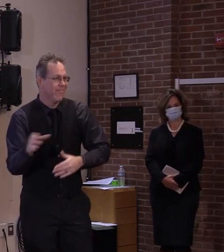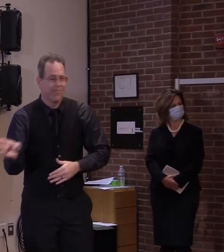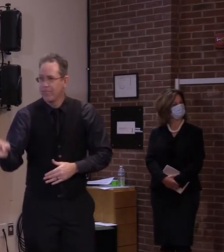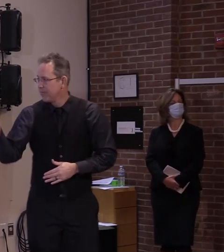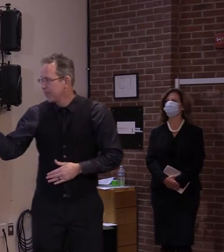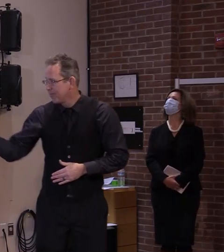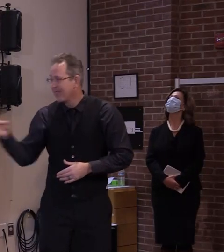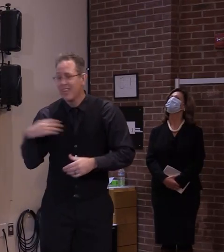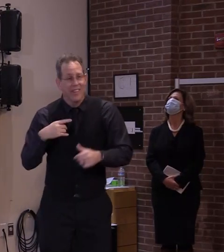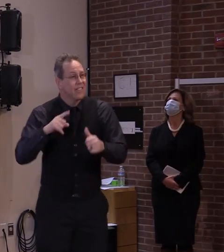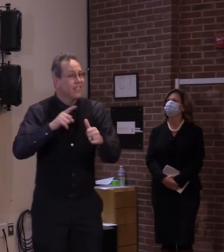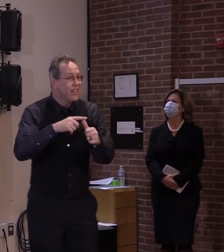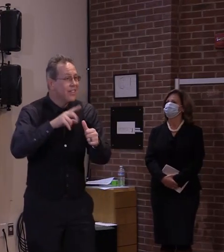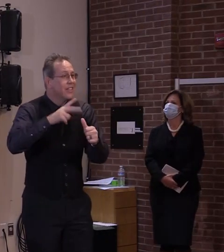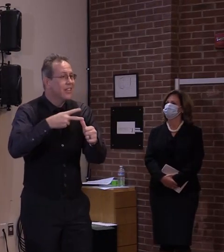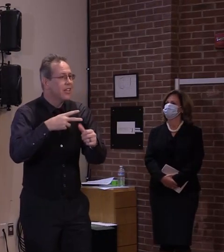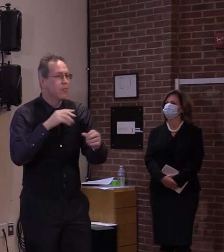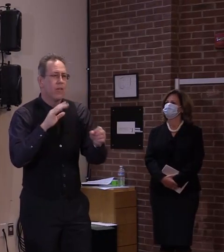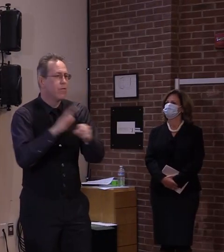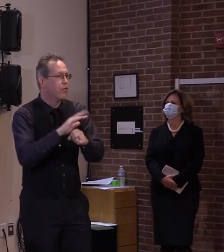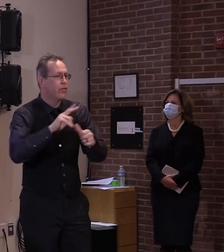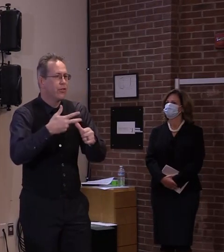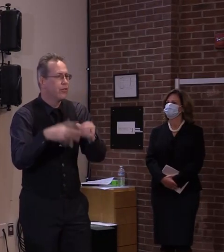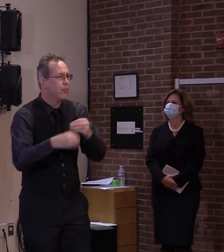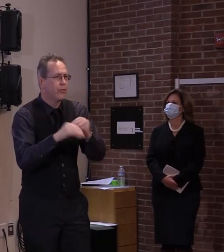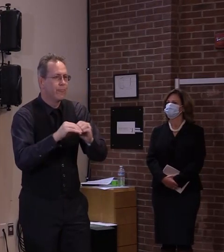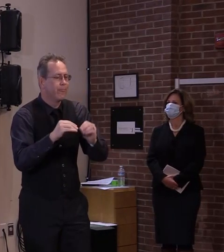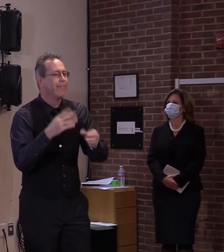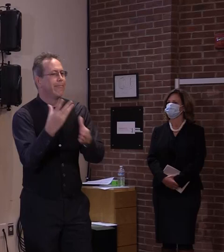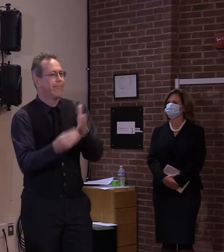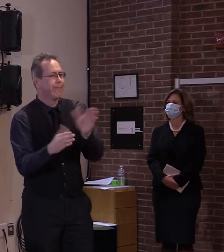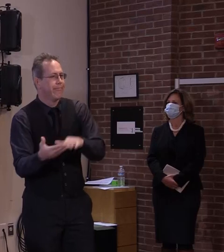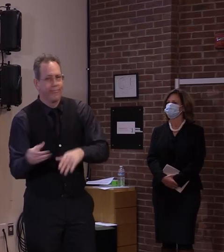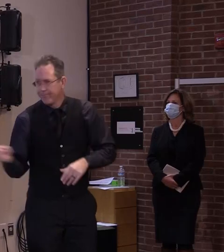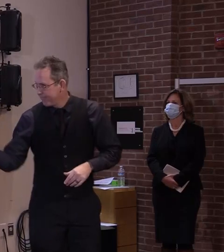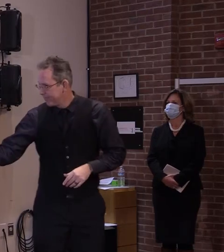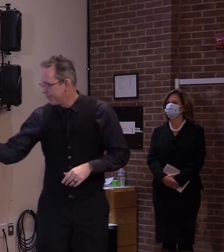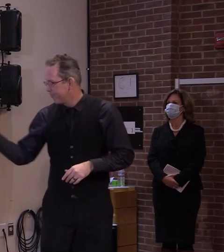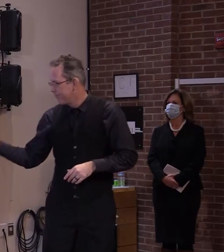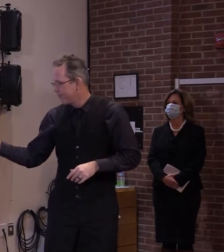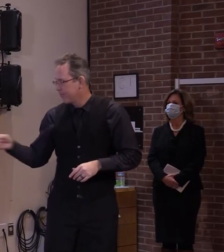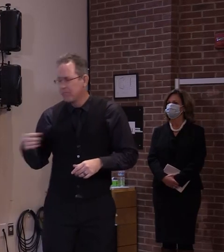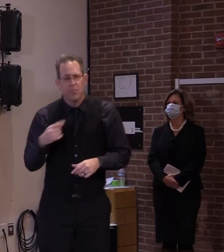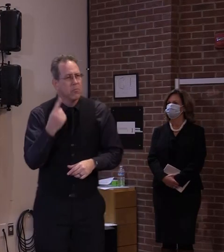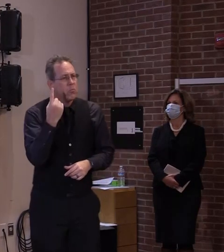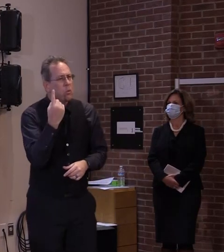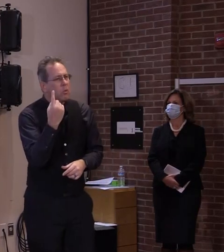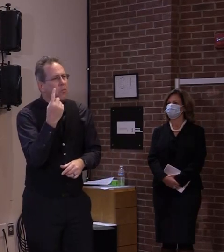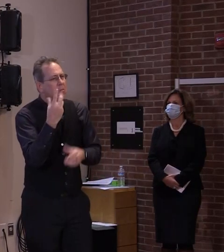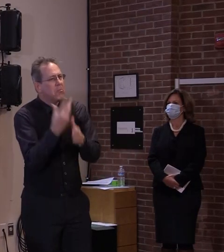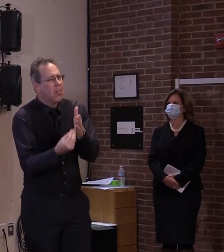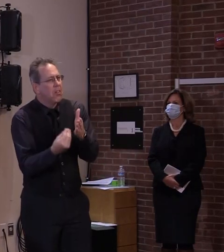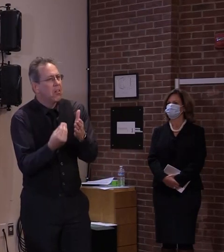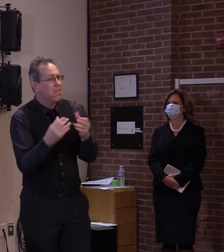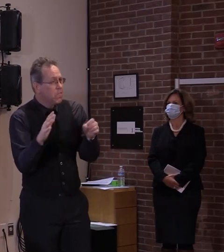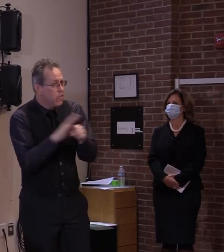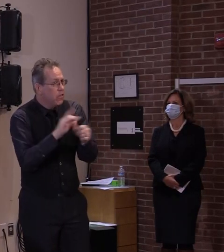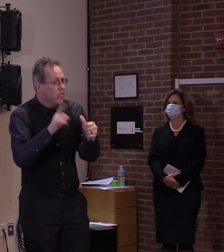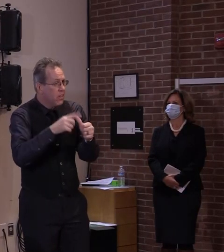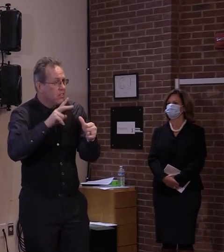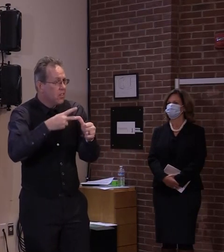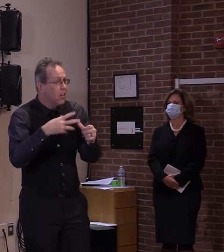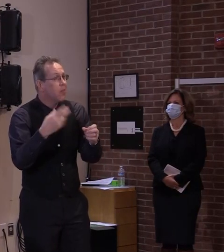happening in that not fully vaccinated population is about 30 times the number of deaths that are happening in the fully vaccinated and